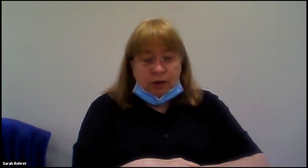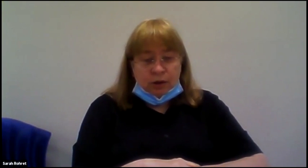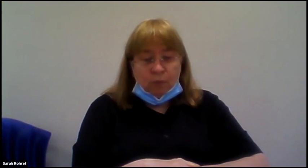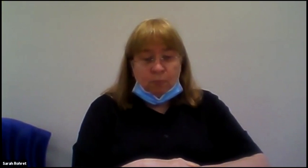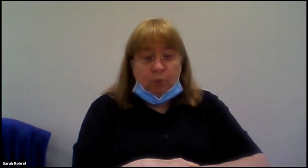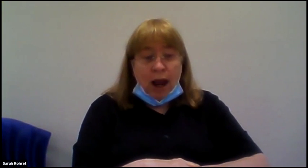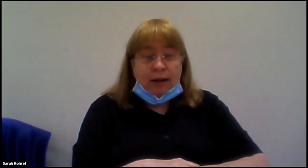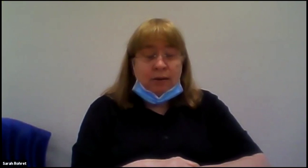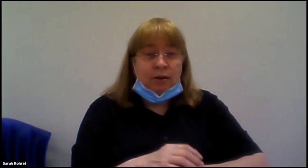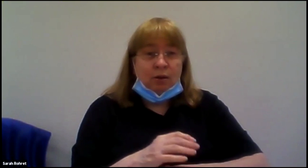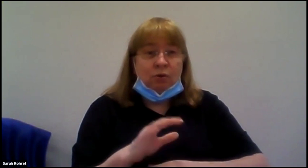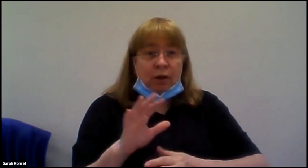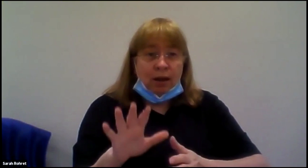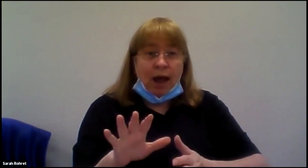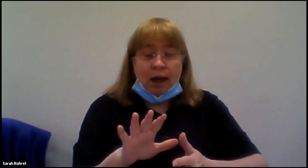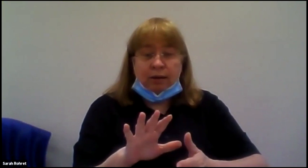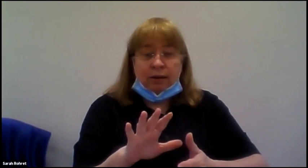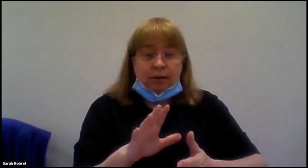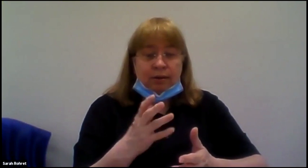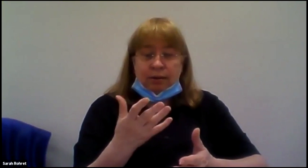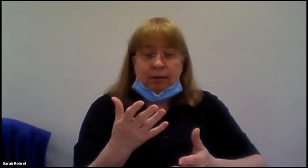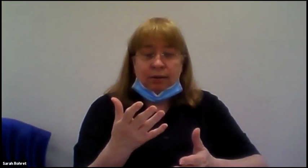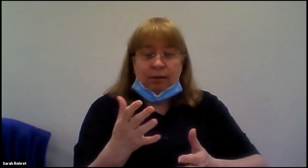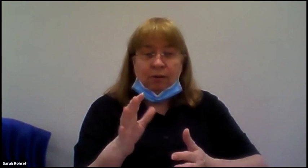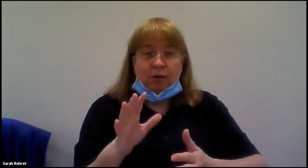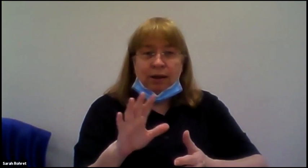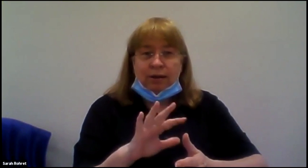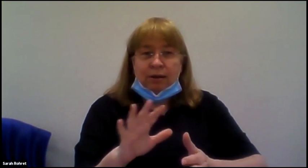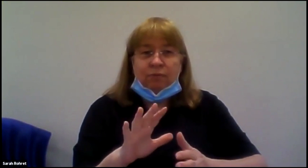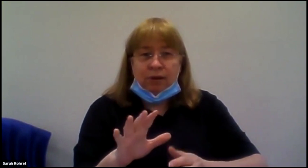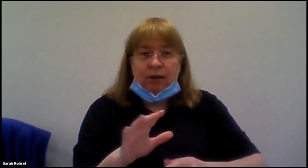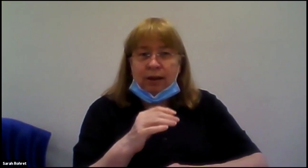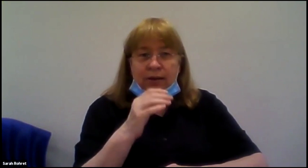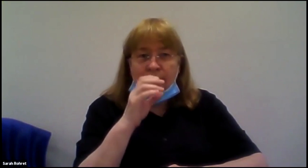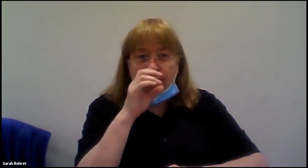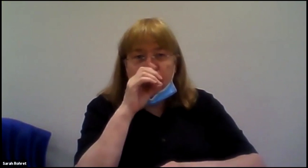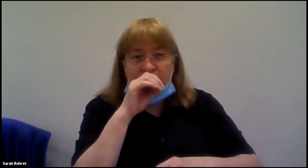So practice those a lot, because you know it just really does not feel